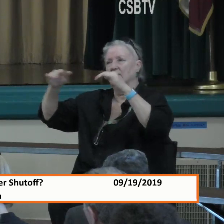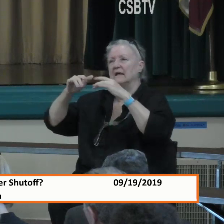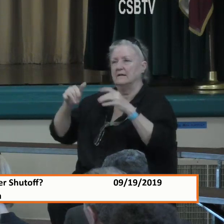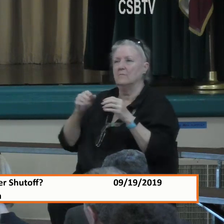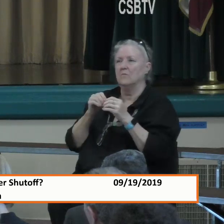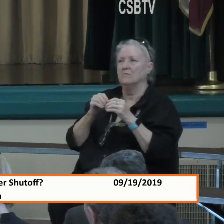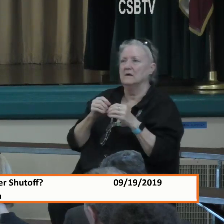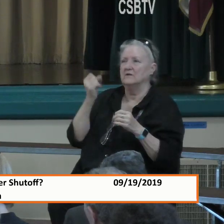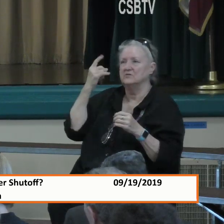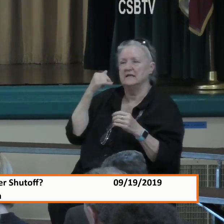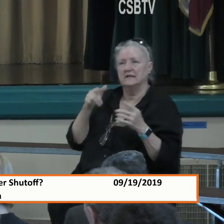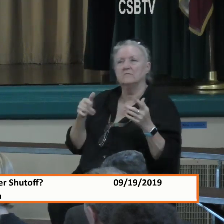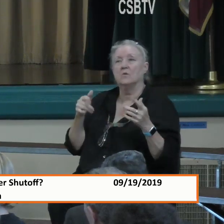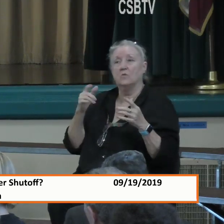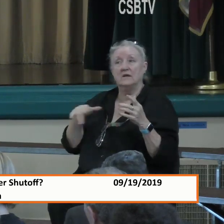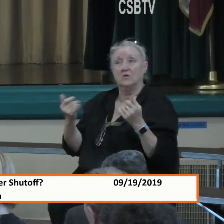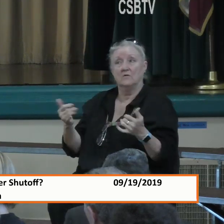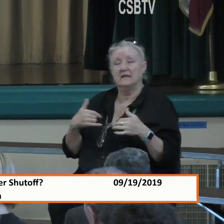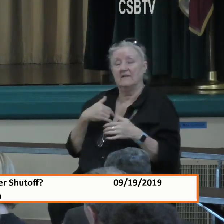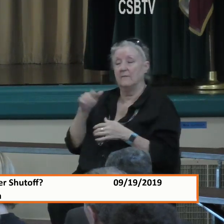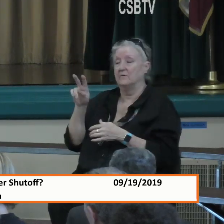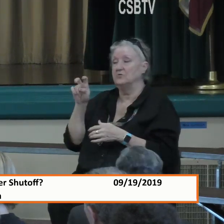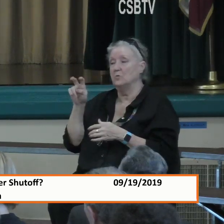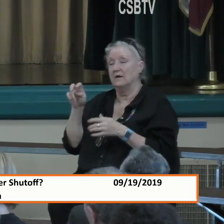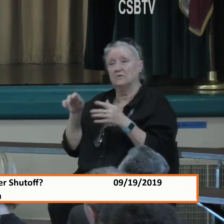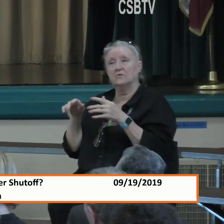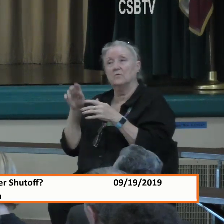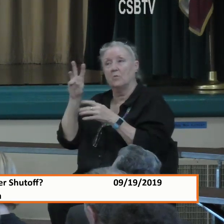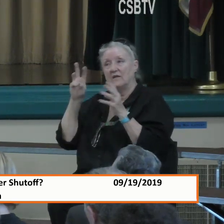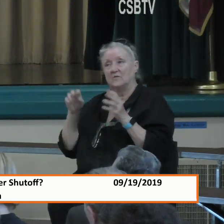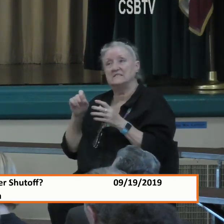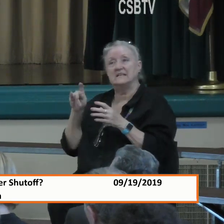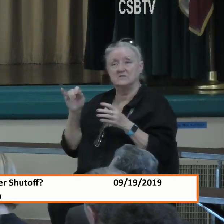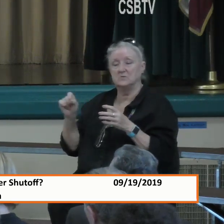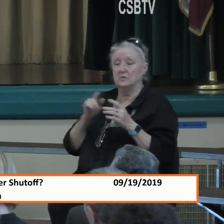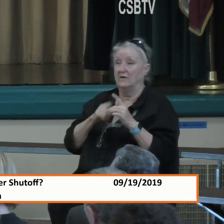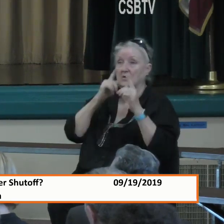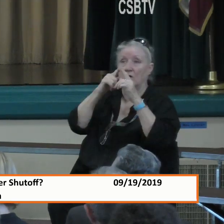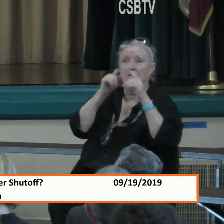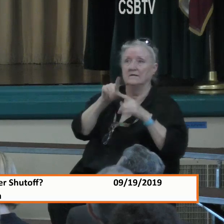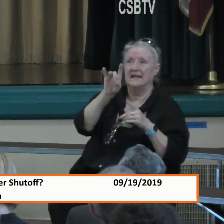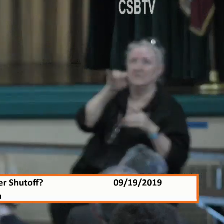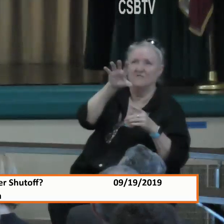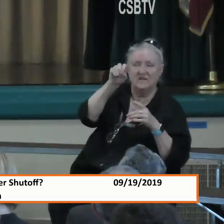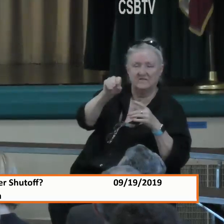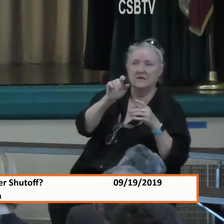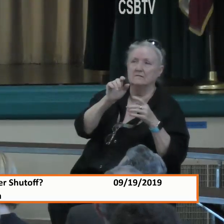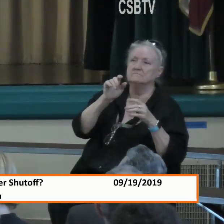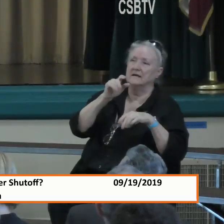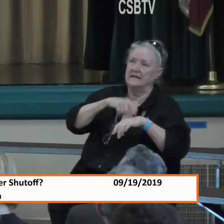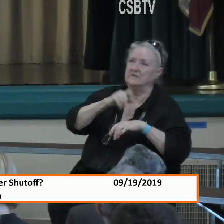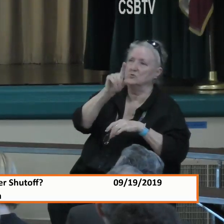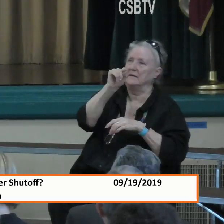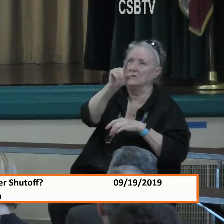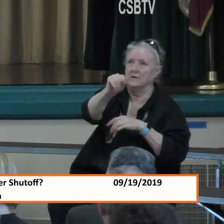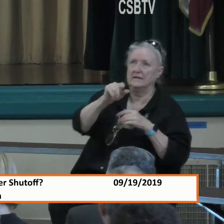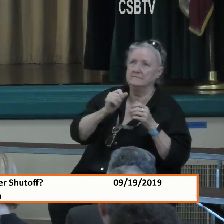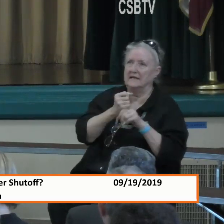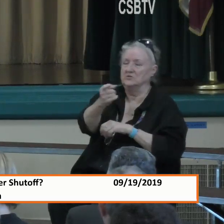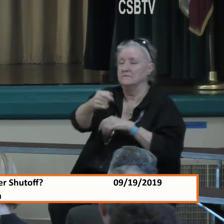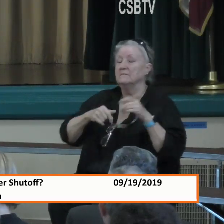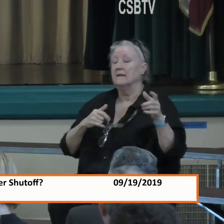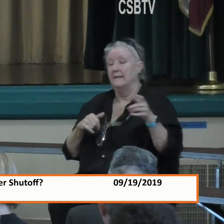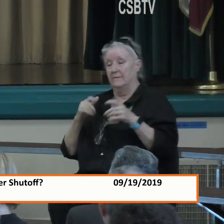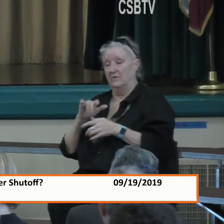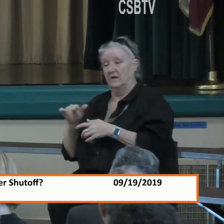approximately 200 weather stations installed with a target of 850 by 2020. We also have a 24/7 situational